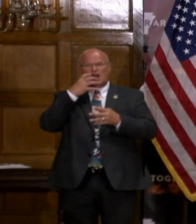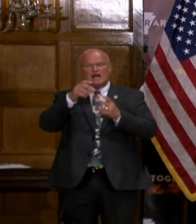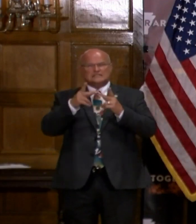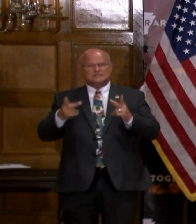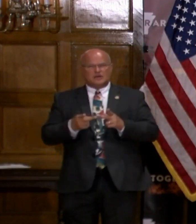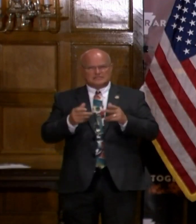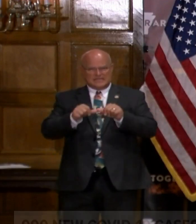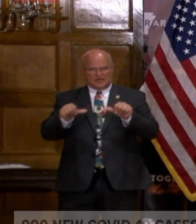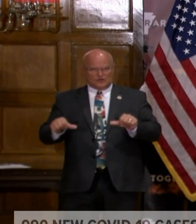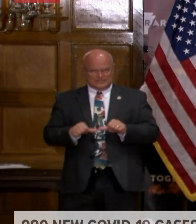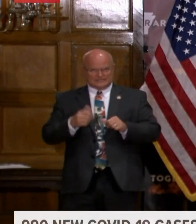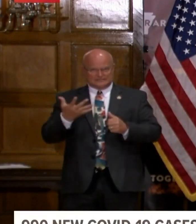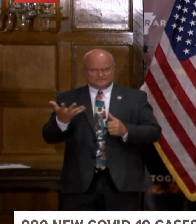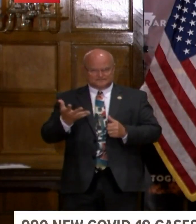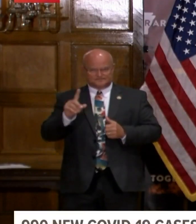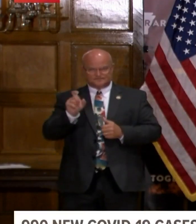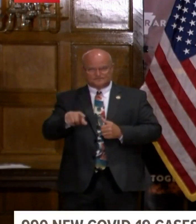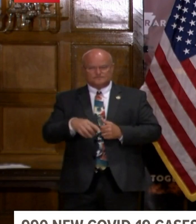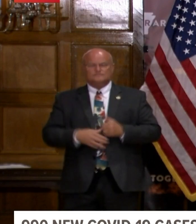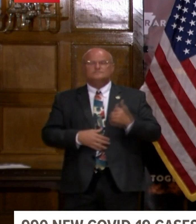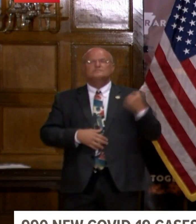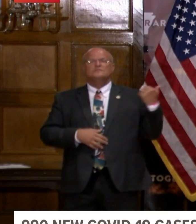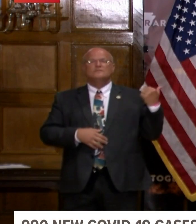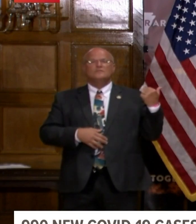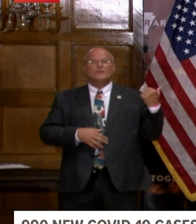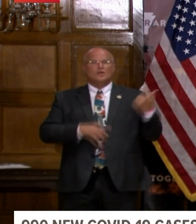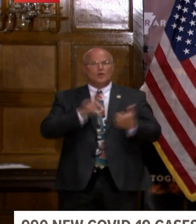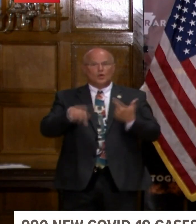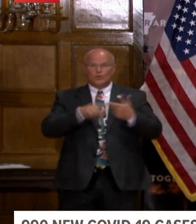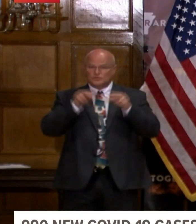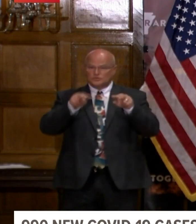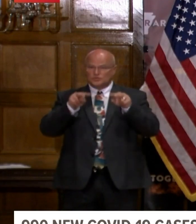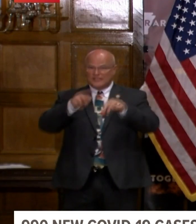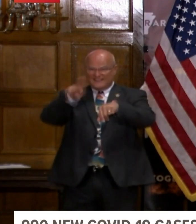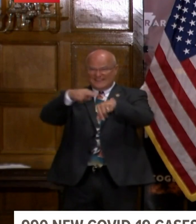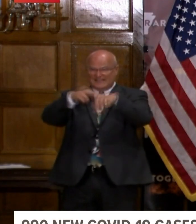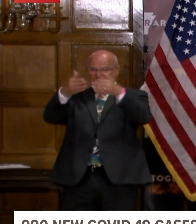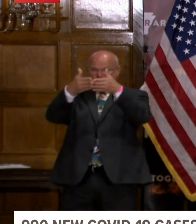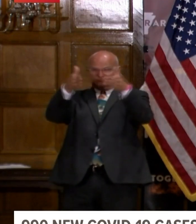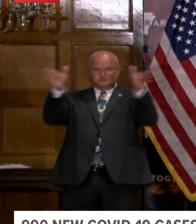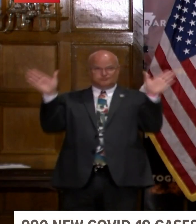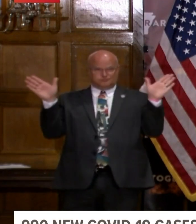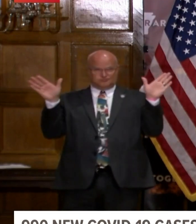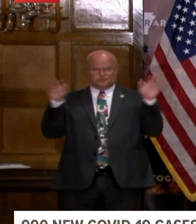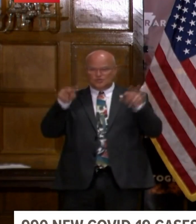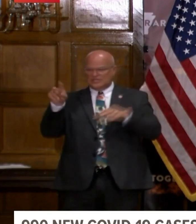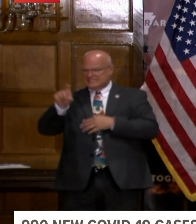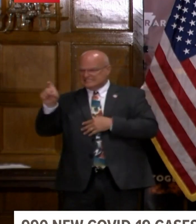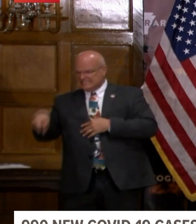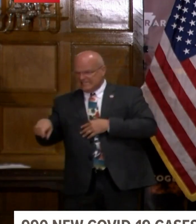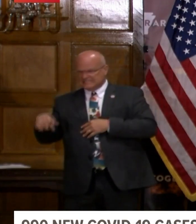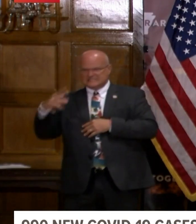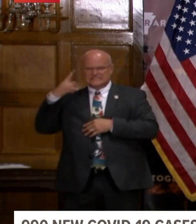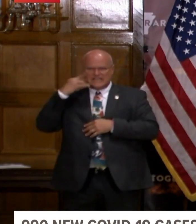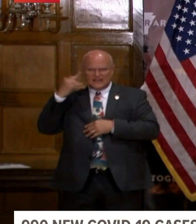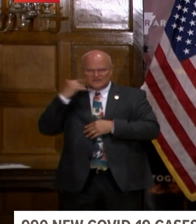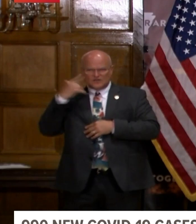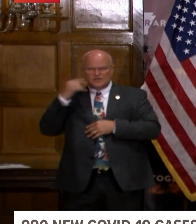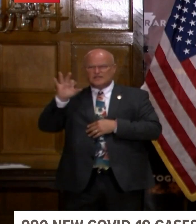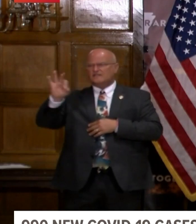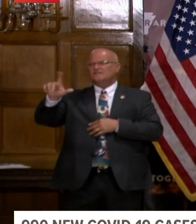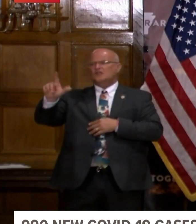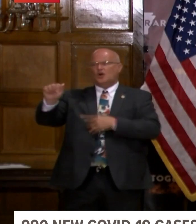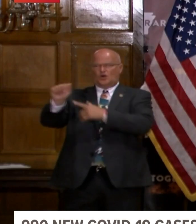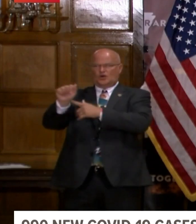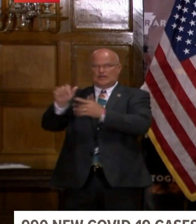hotspot areas? Well, I mean, whenever you look at the nation and you're looking at Texas and California and